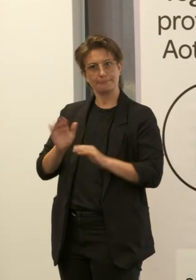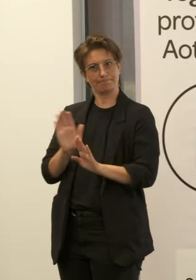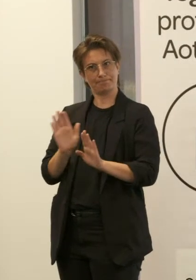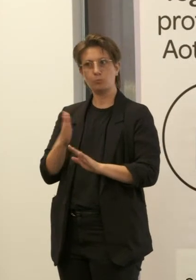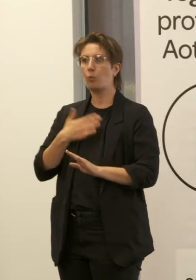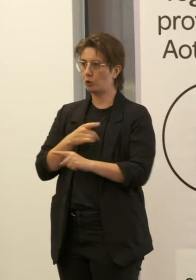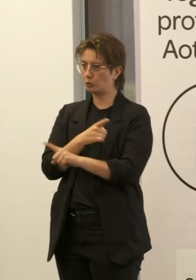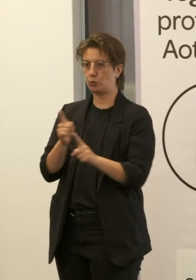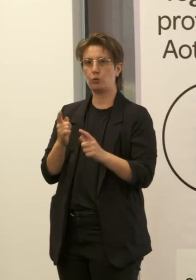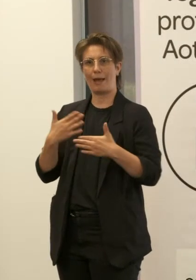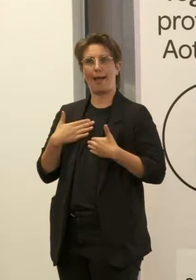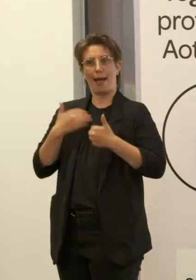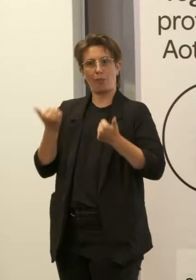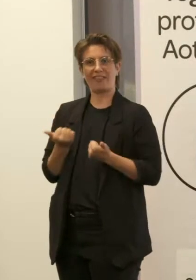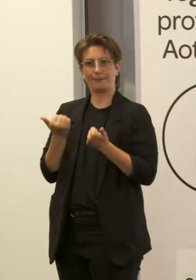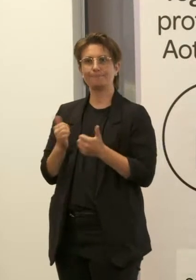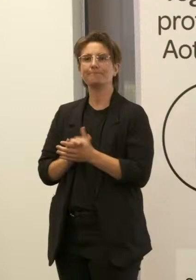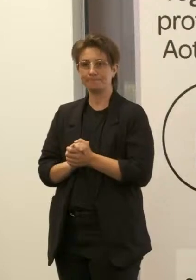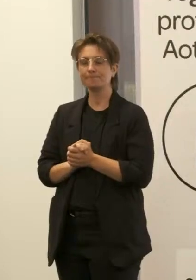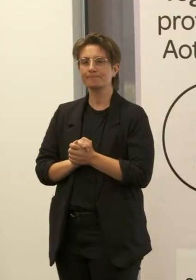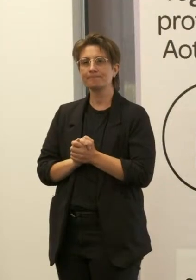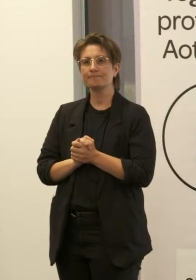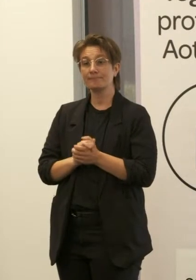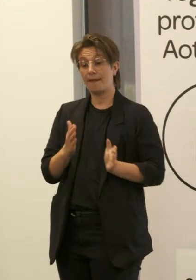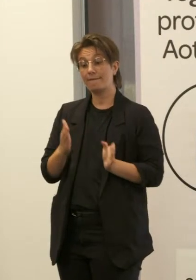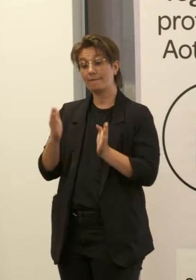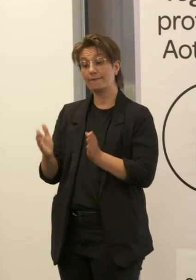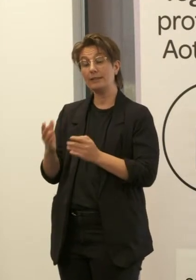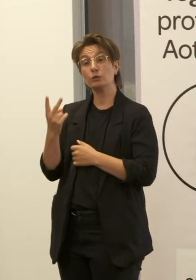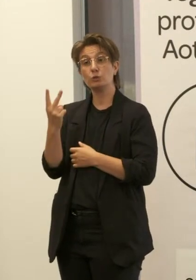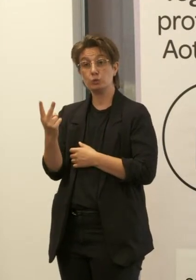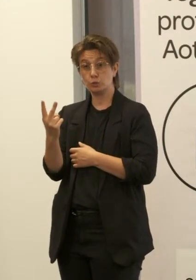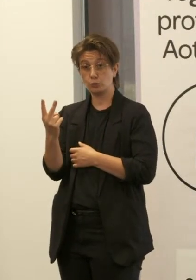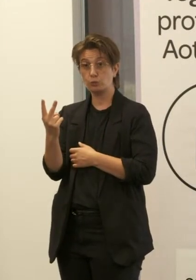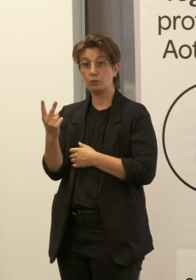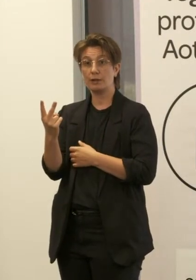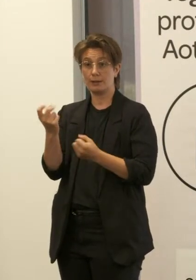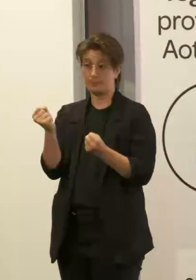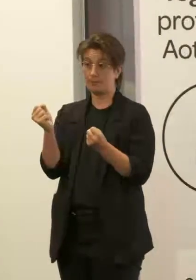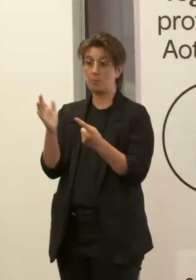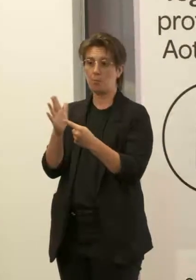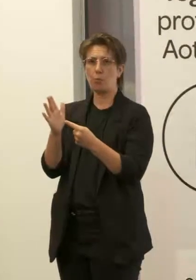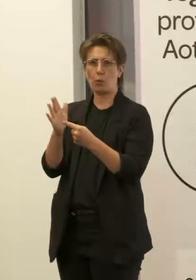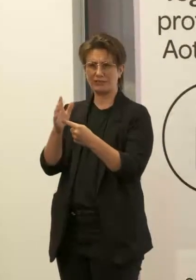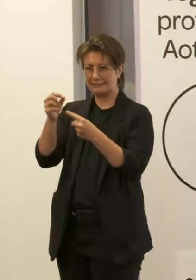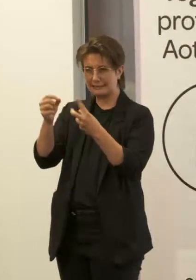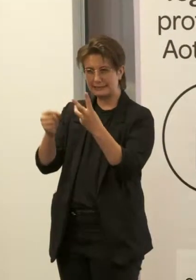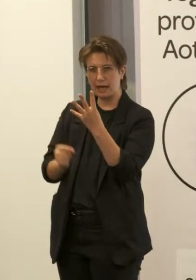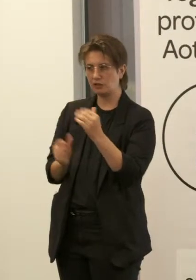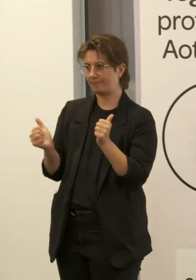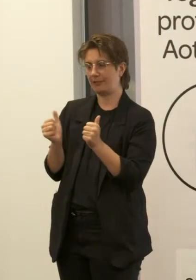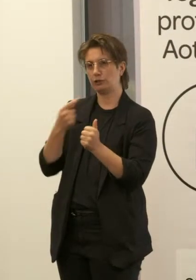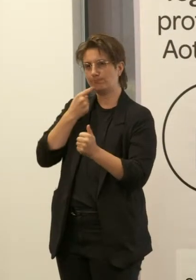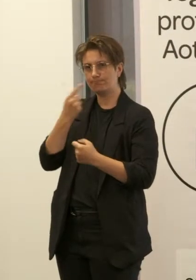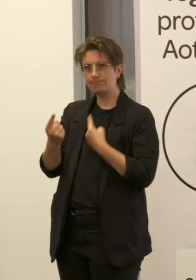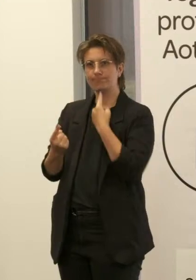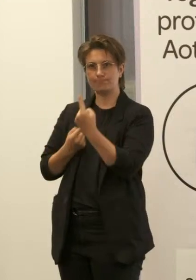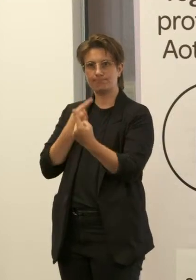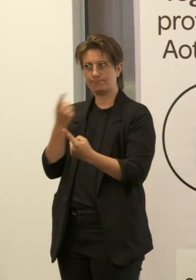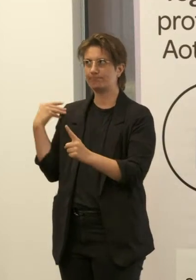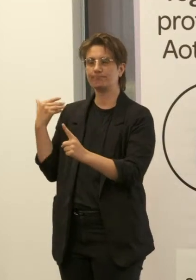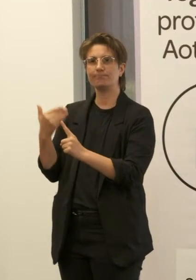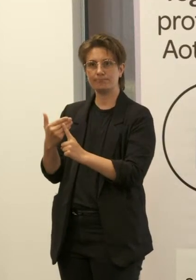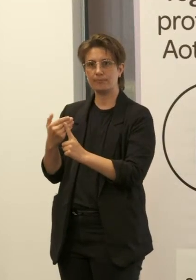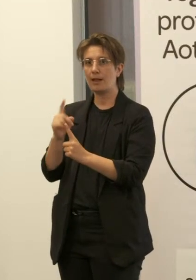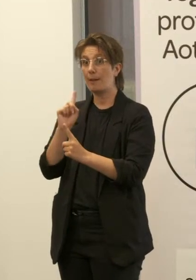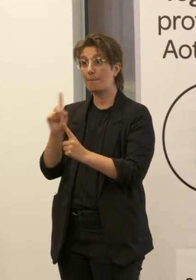The key features of phase 2 you will be aware of. They've been announced over the last few days. But foremost among those are the reduction